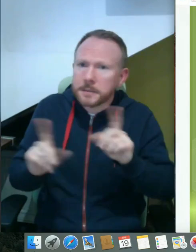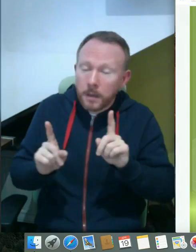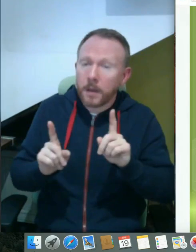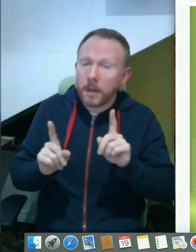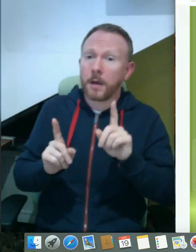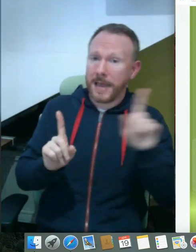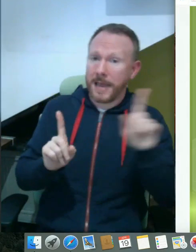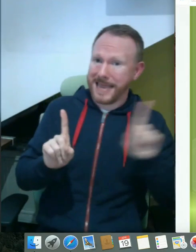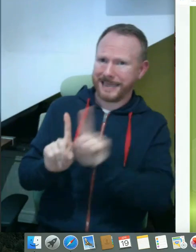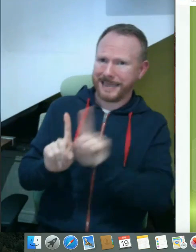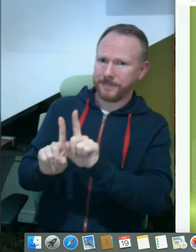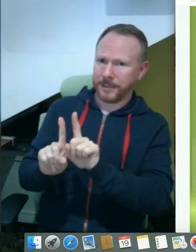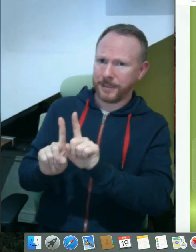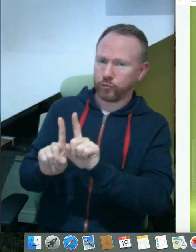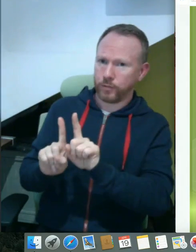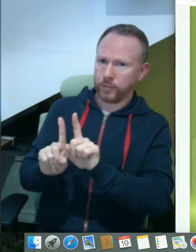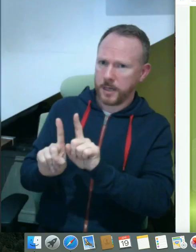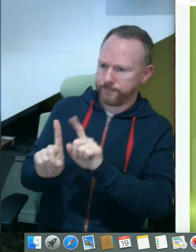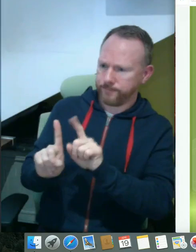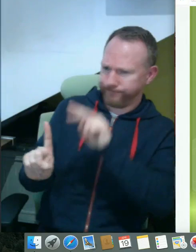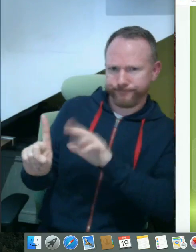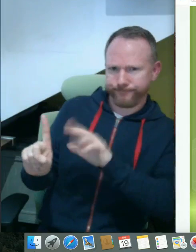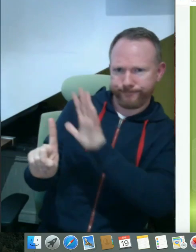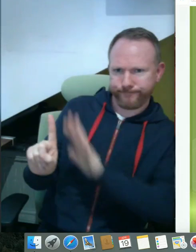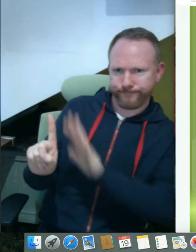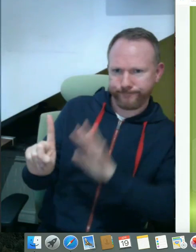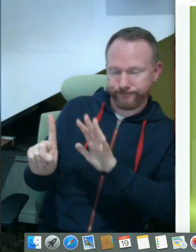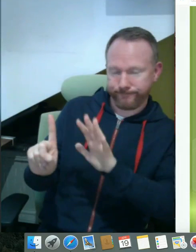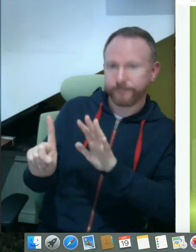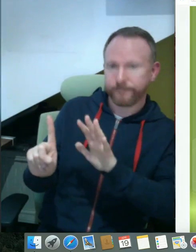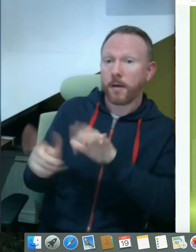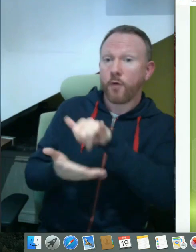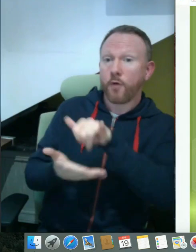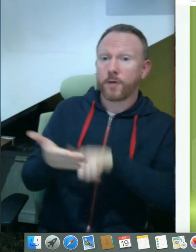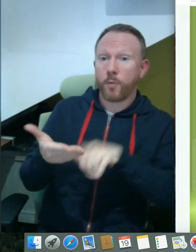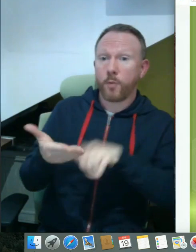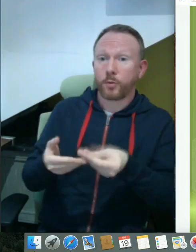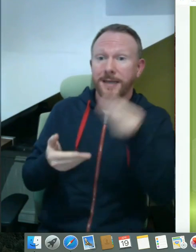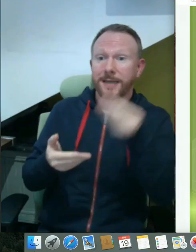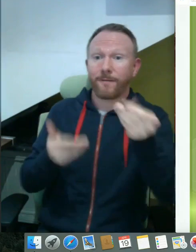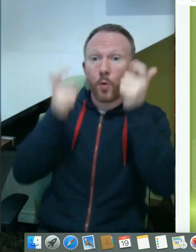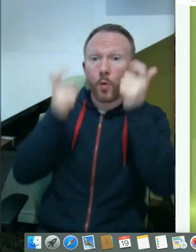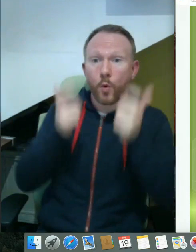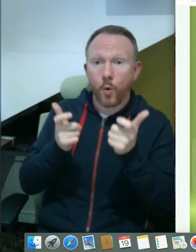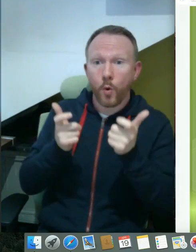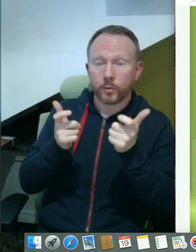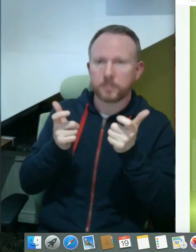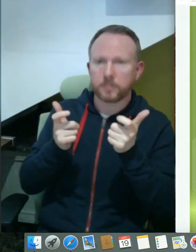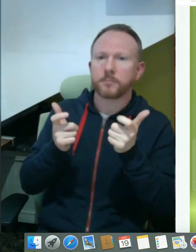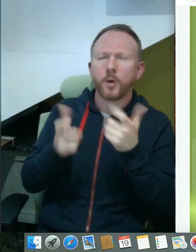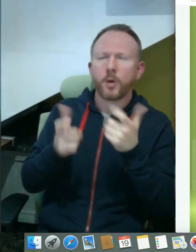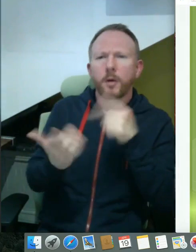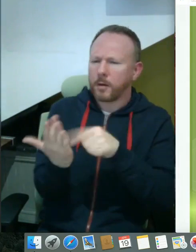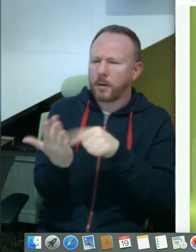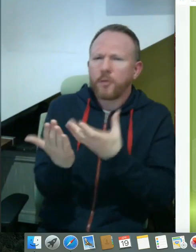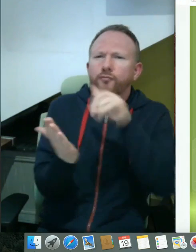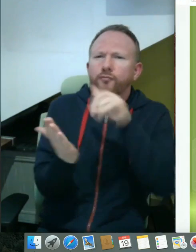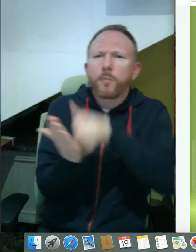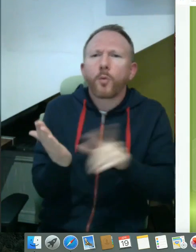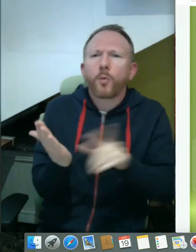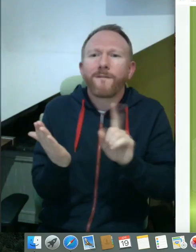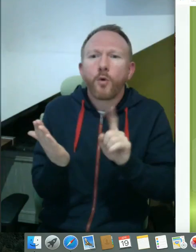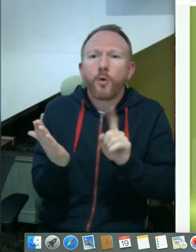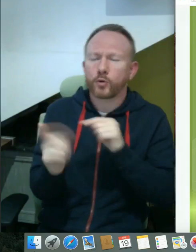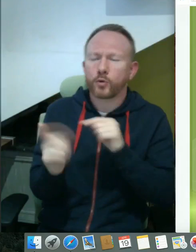produced a report to the court with regards to the deaf party's communication requirements. It'd be really important for